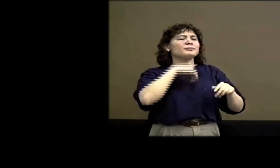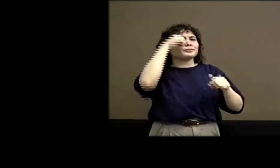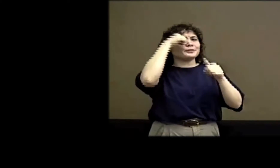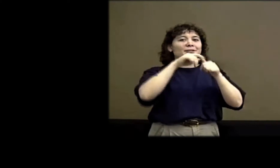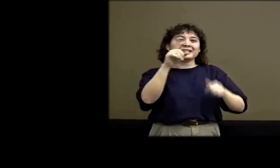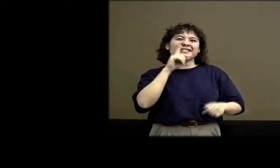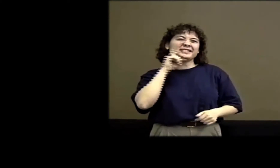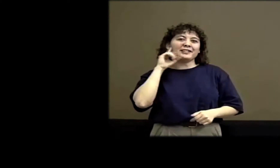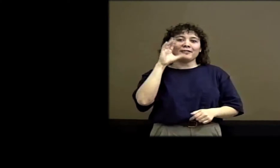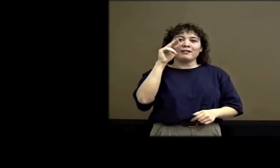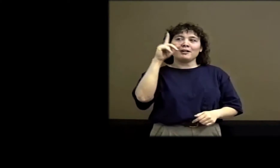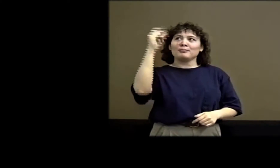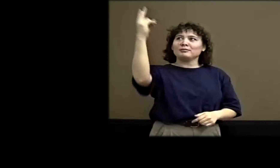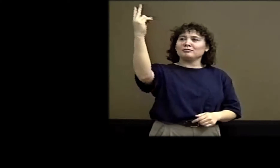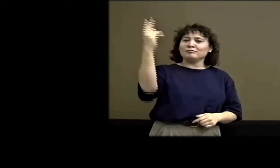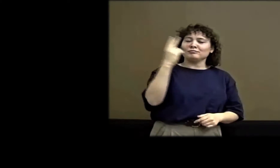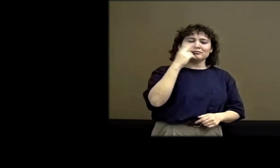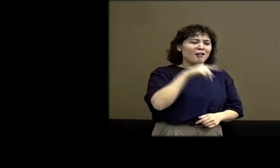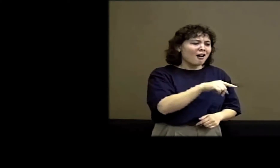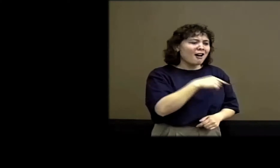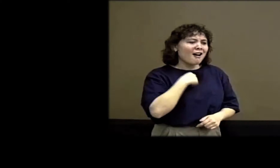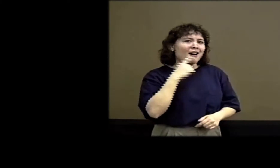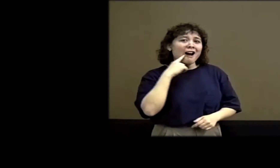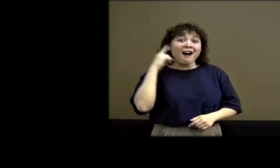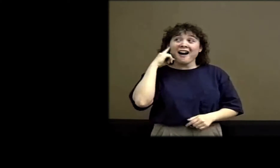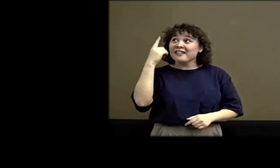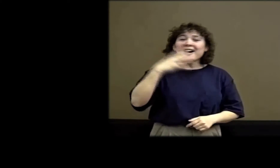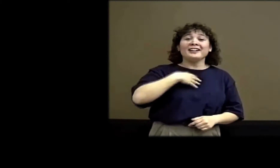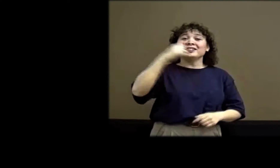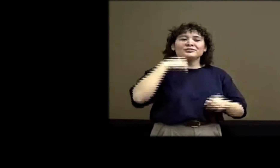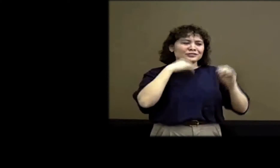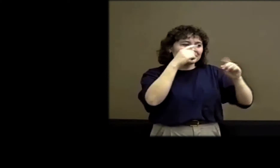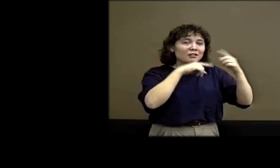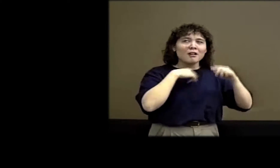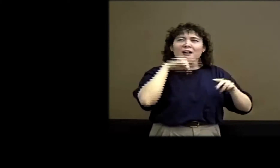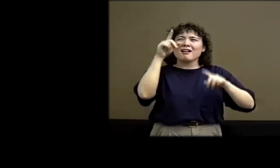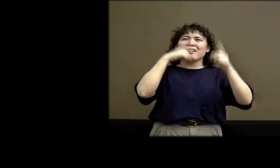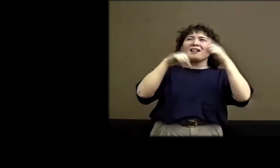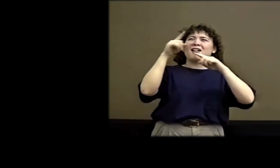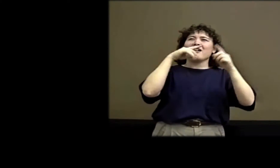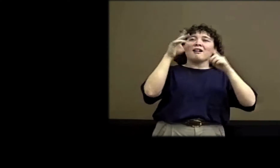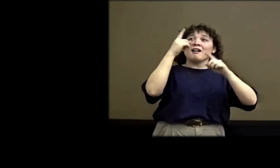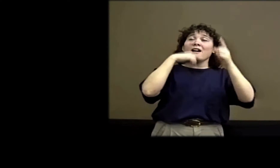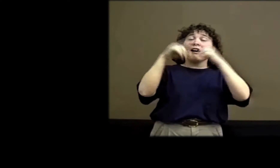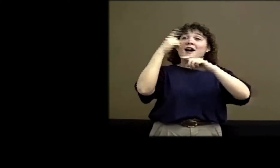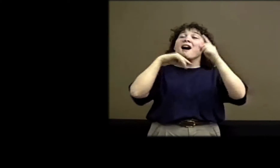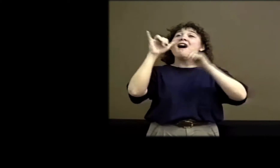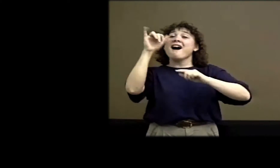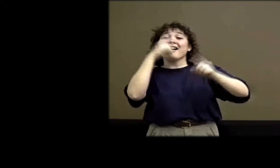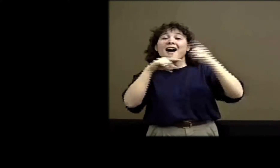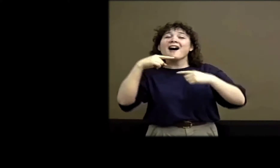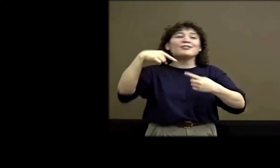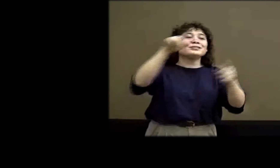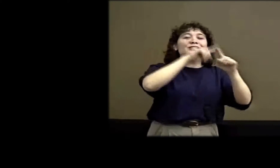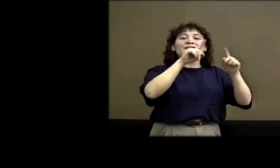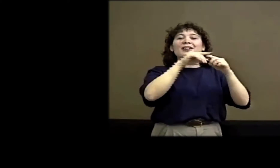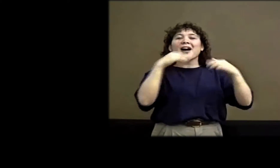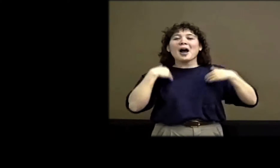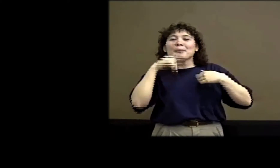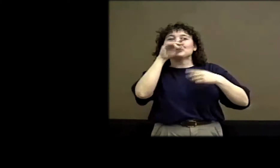around the age of 3, a deaf couple approached me. They noticed I was deaf and started signing to me. I didn't understand at first, but I quickly picked up on it.